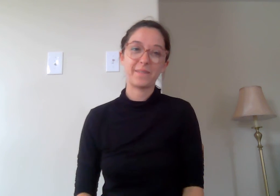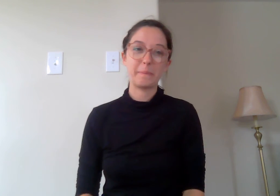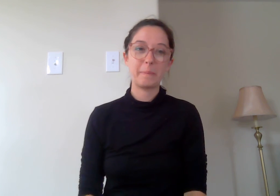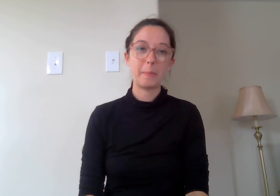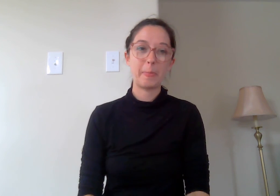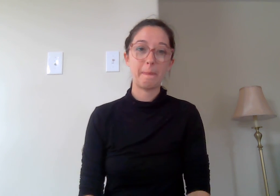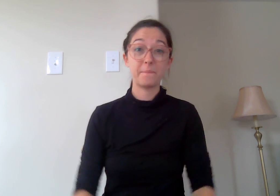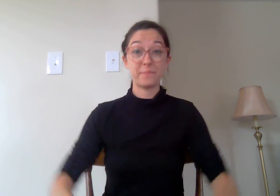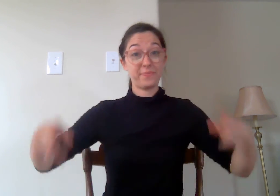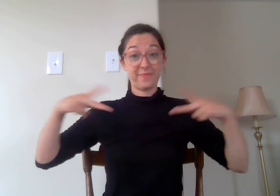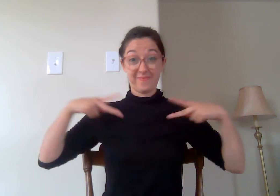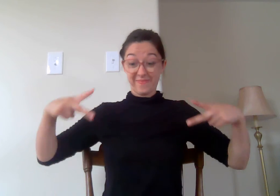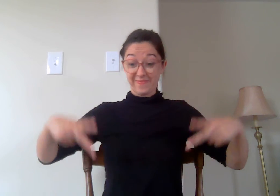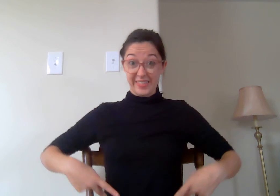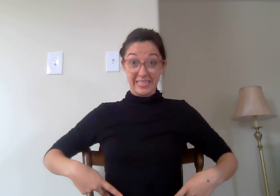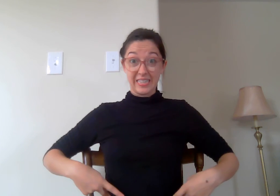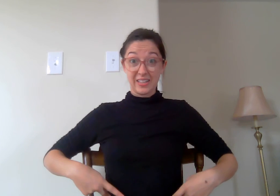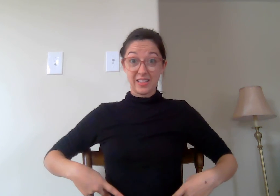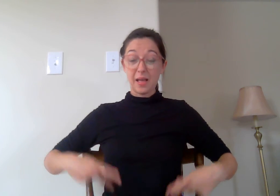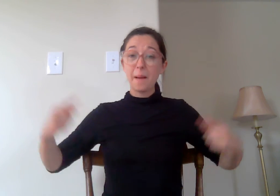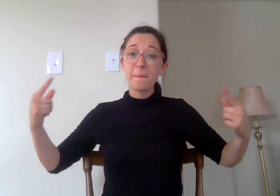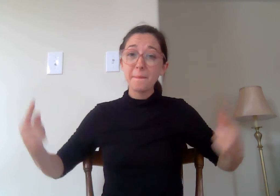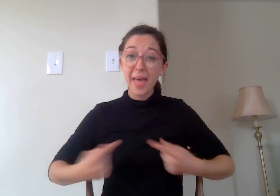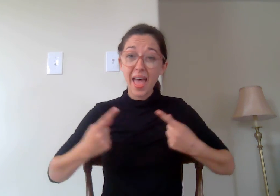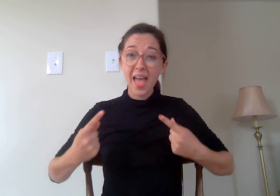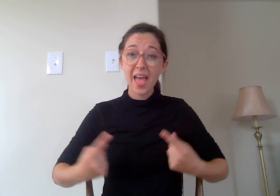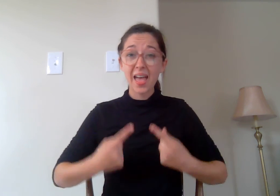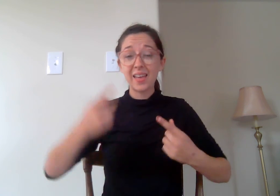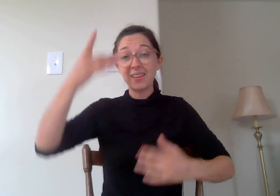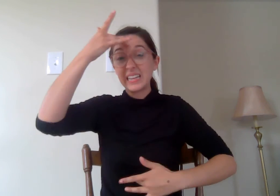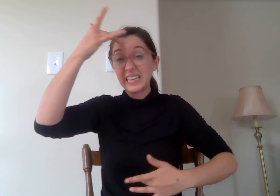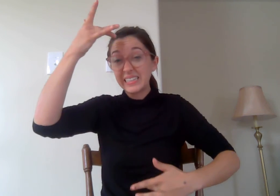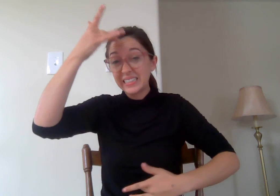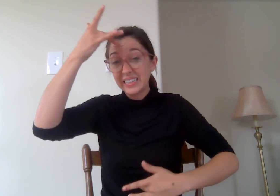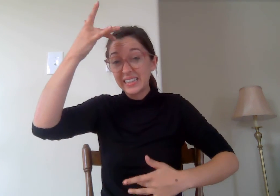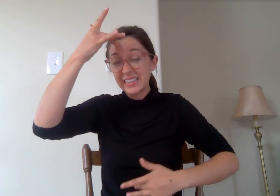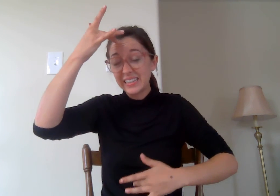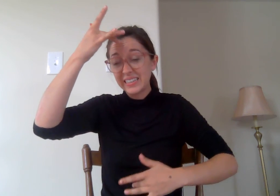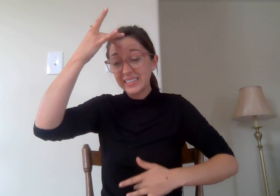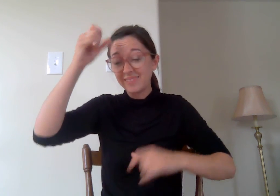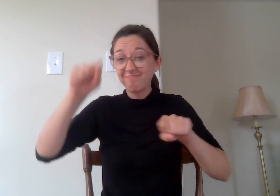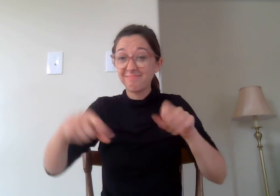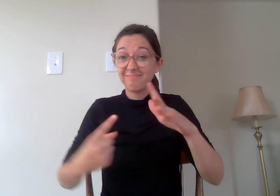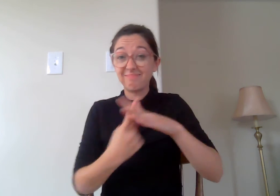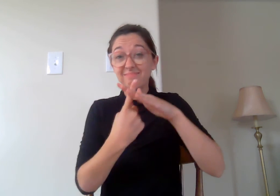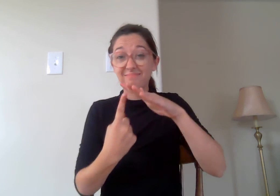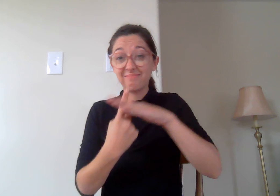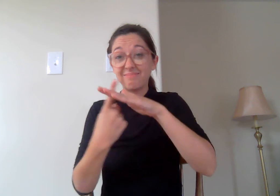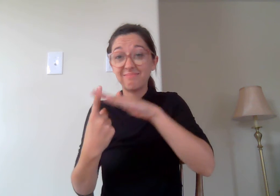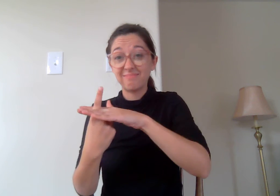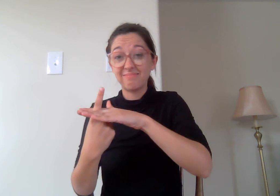Physically, pain and illness. When you don't feel well, it's harder to be Susie